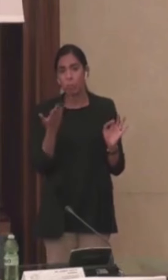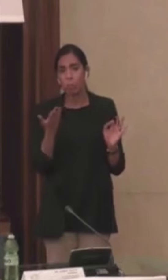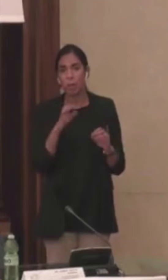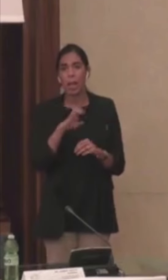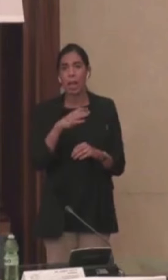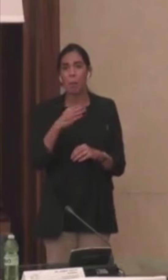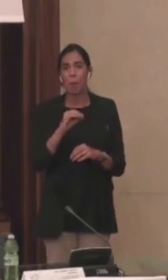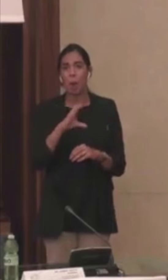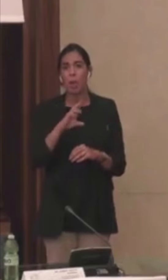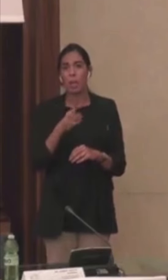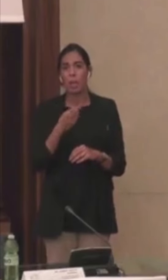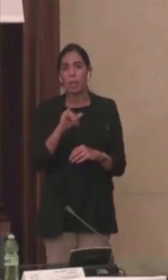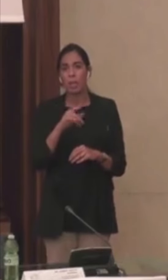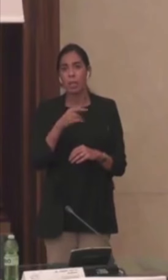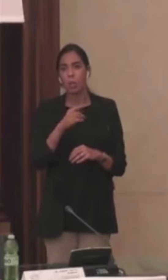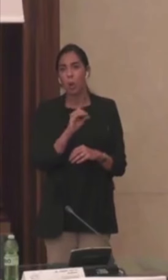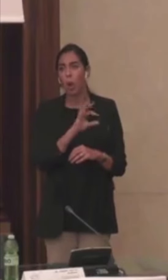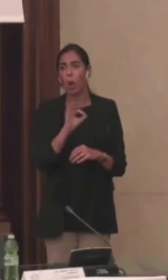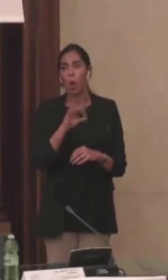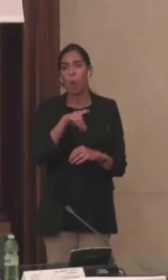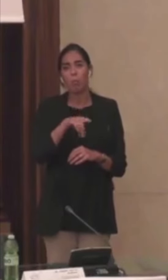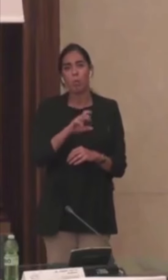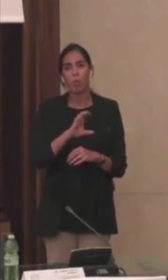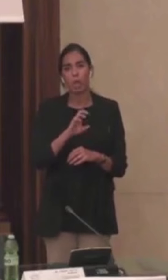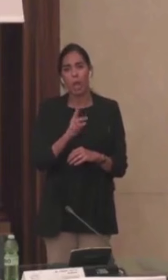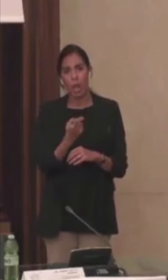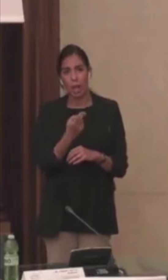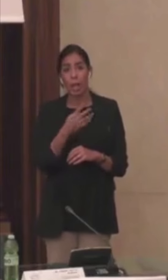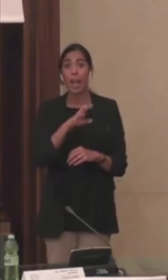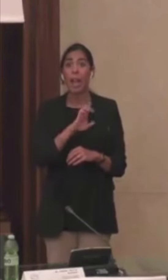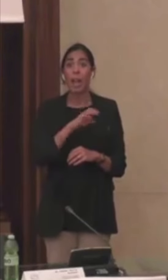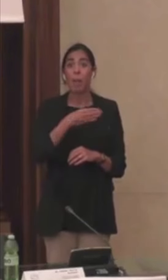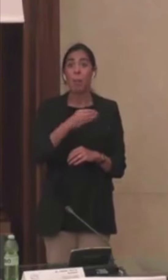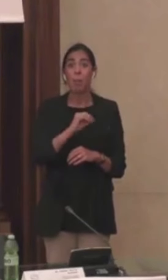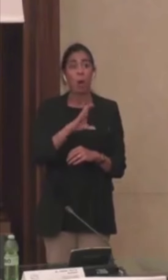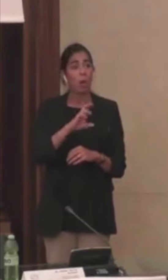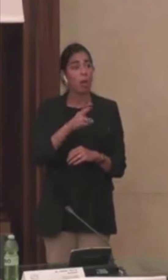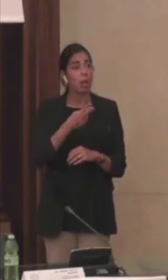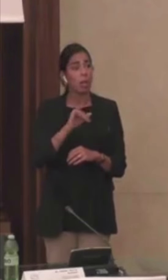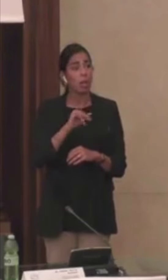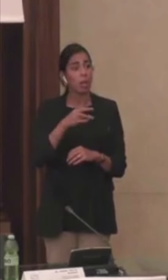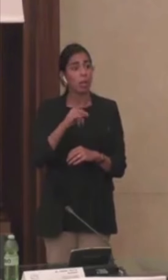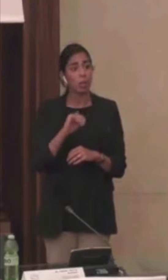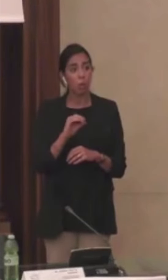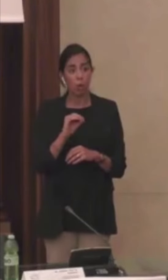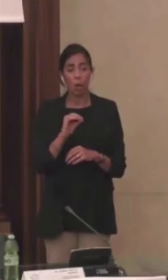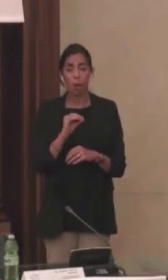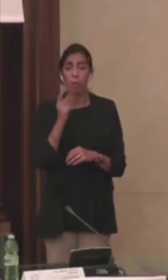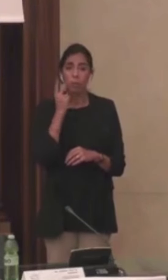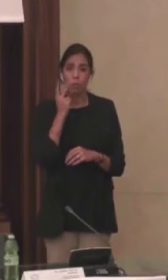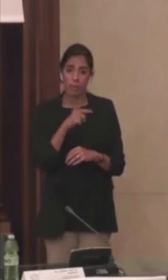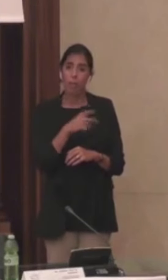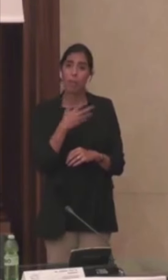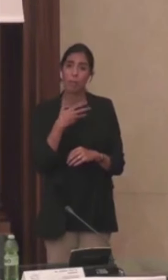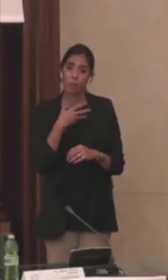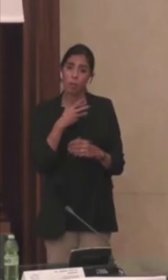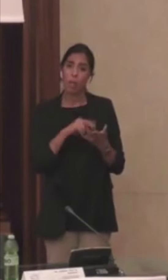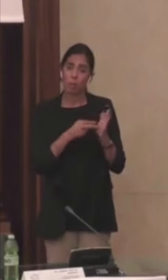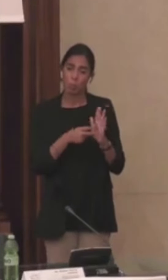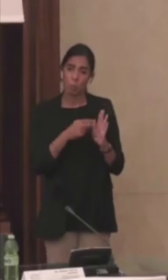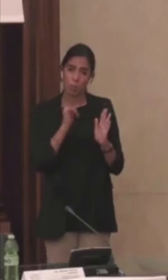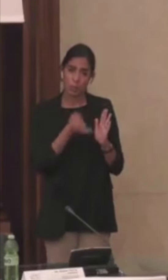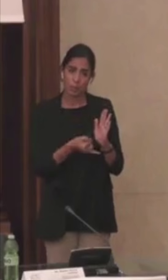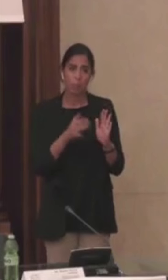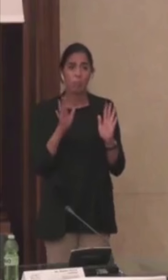leukocytosis, which didn't link to any bacteria, by the way. And so there were